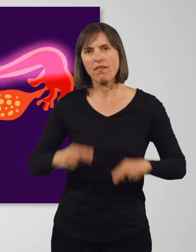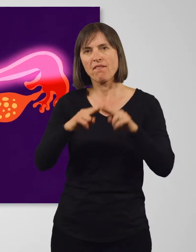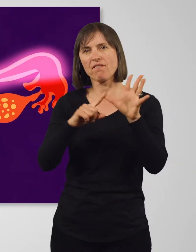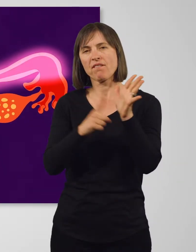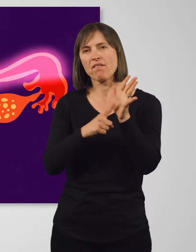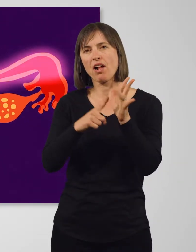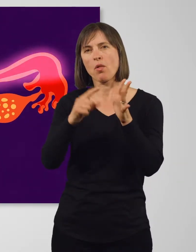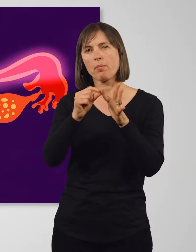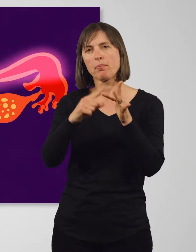fallopian tubes,